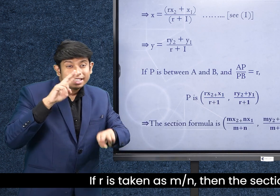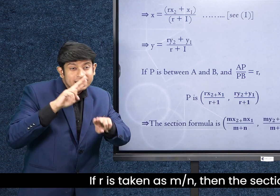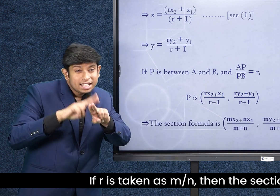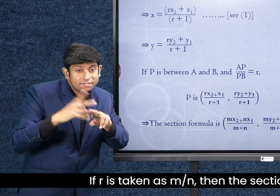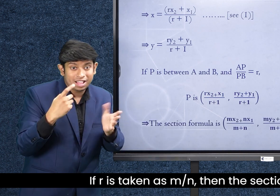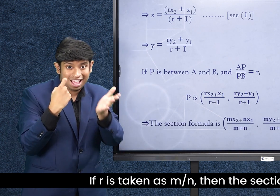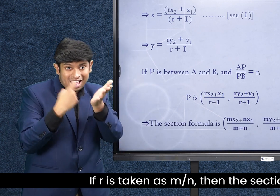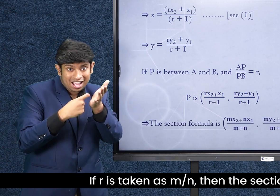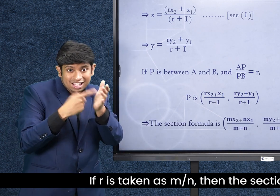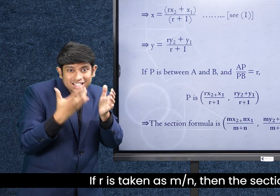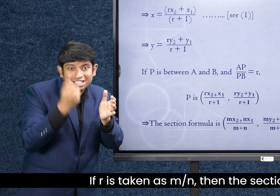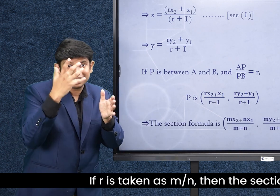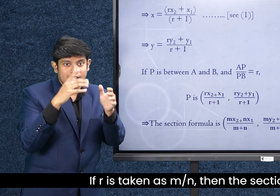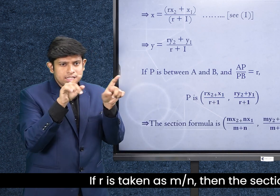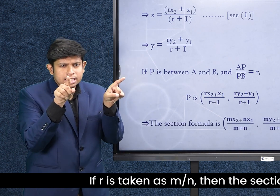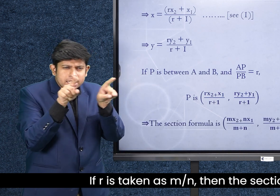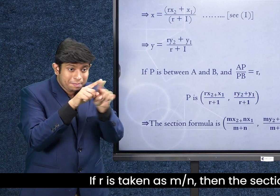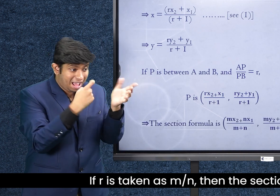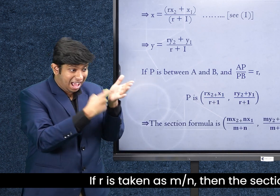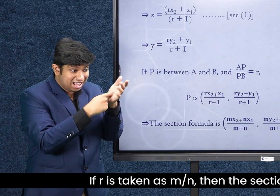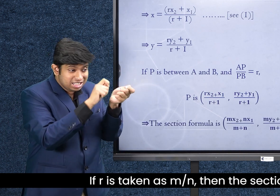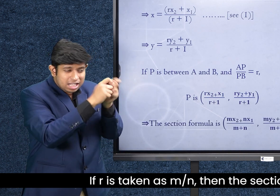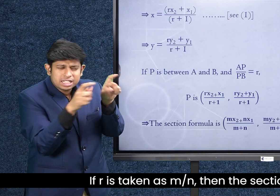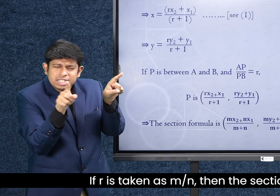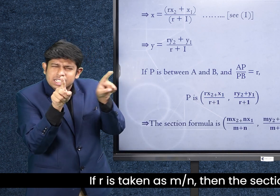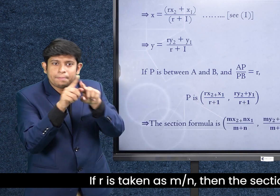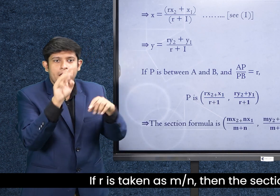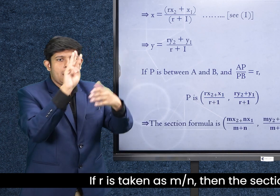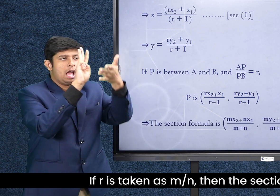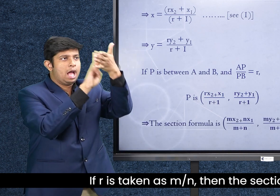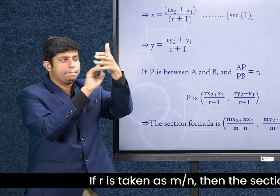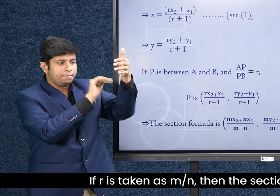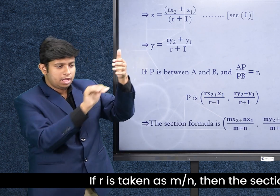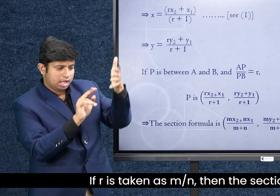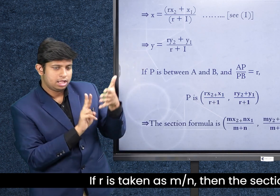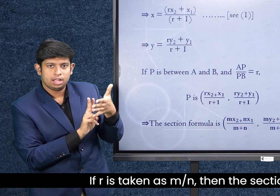If R is taken as m by n, then the section formula is